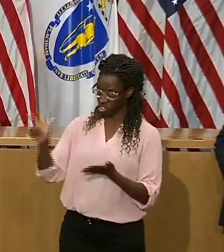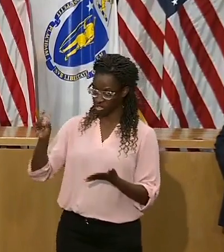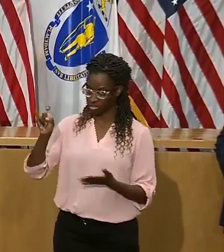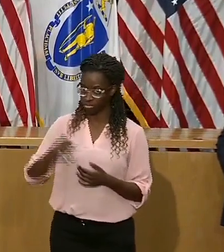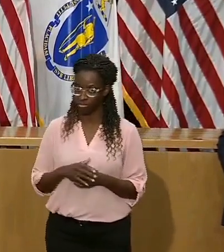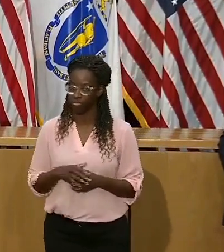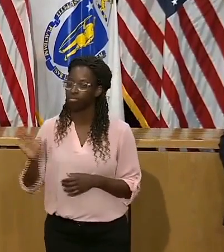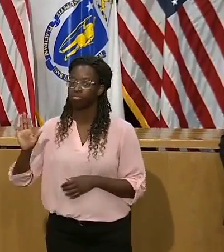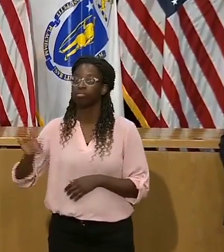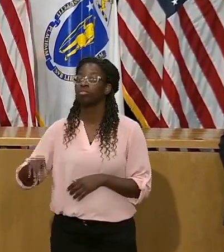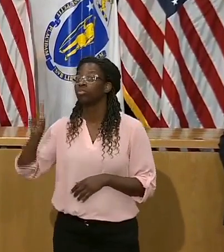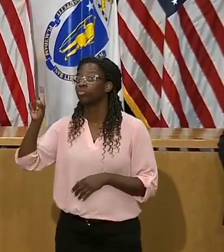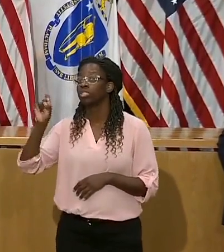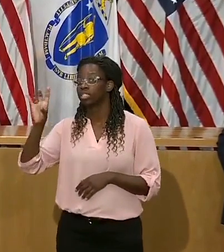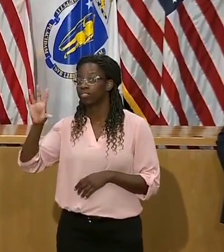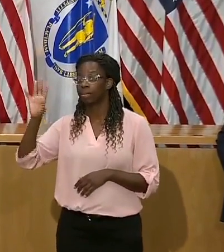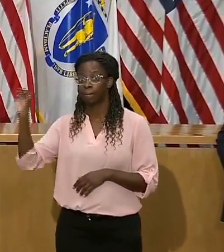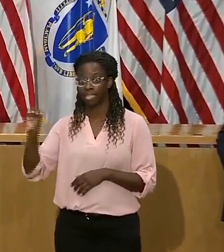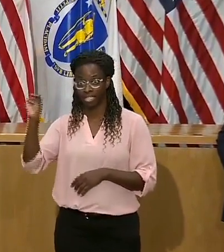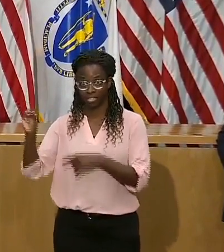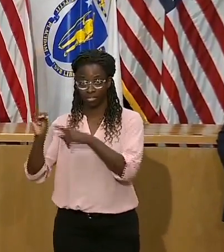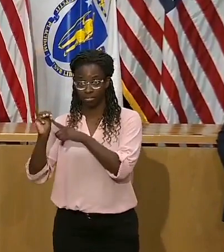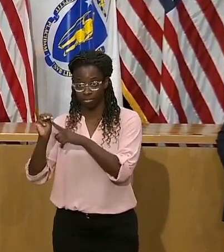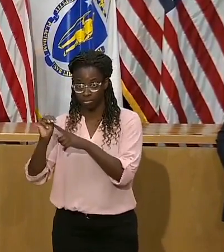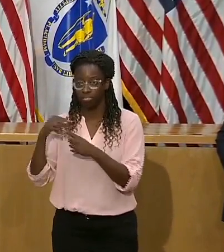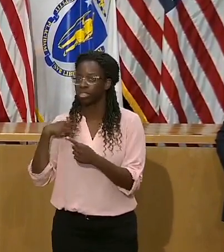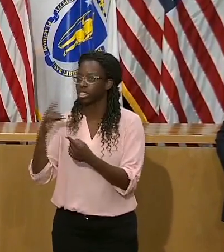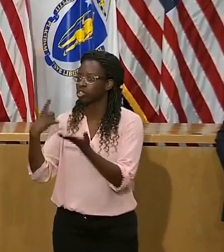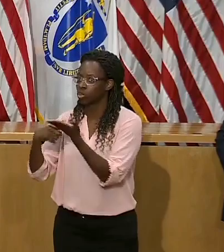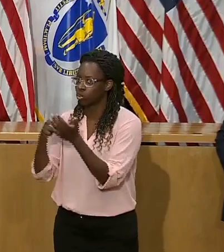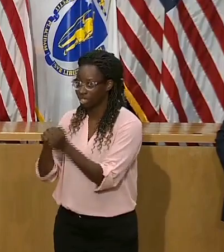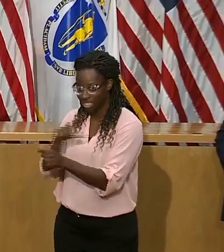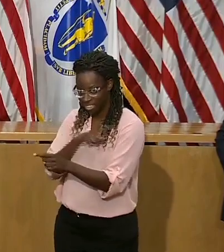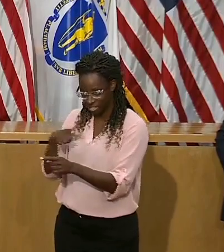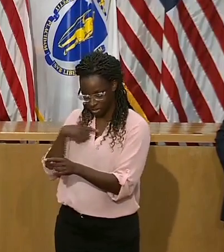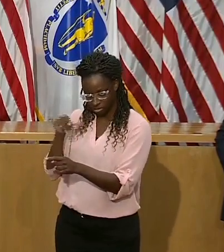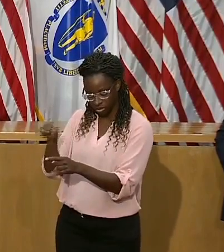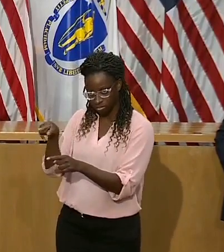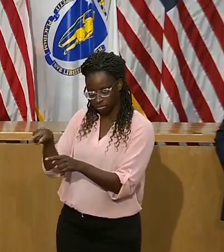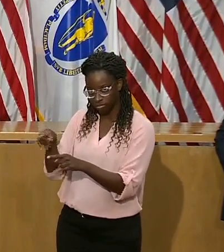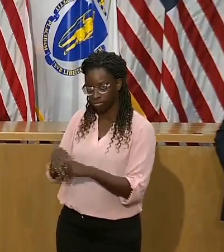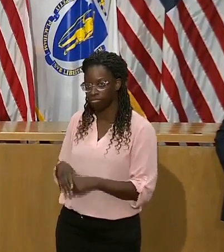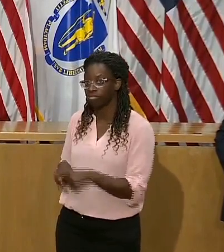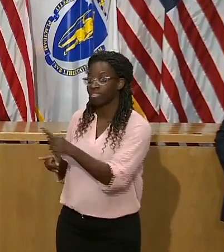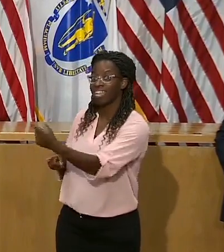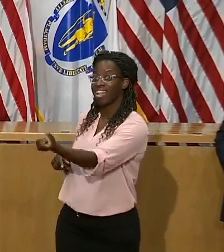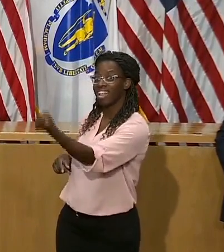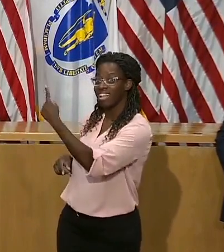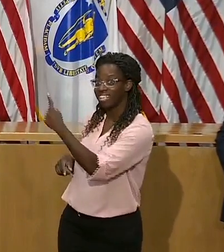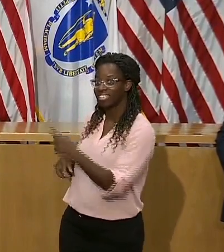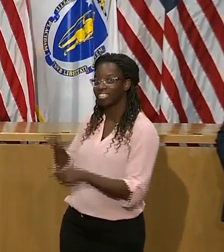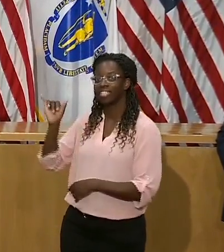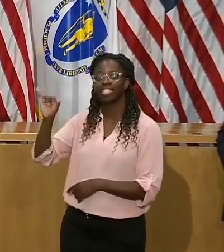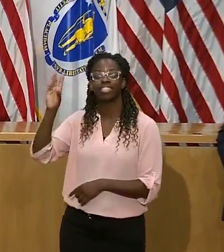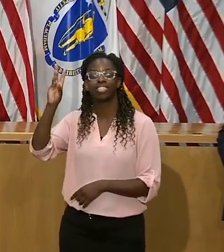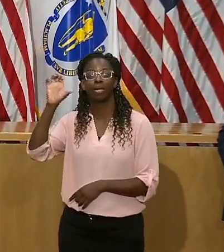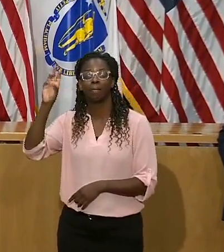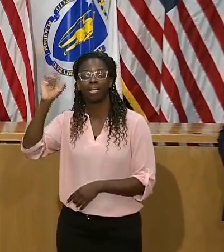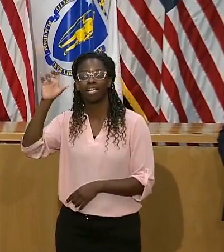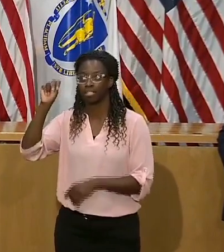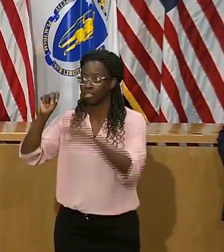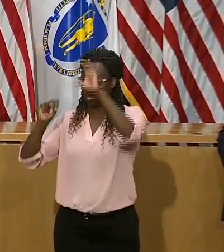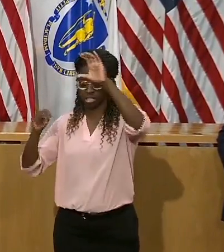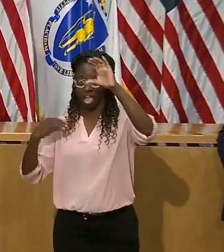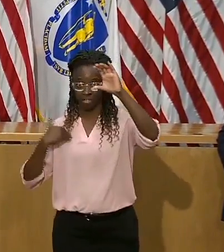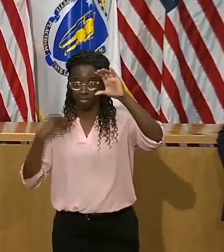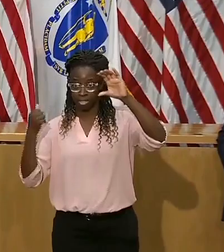happen, but the other 600 million in capital funding and state funding and federal resources is basically